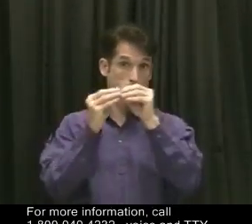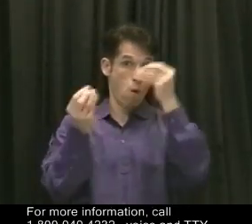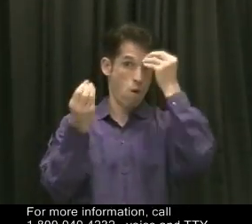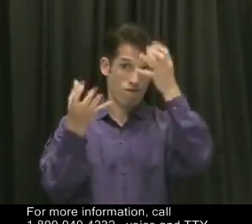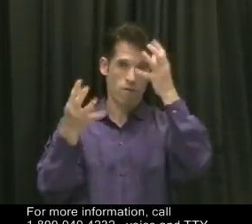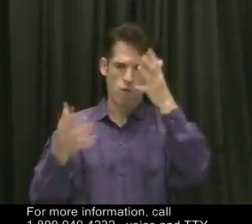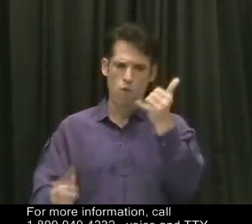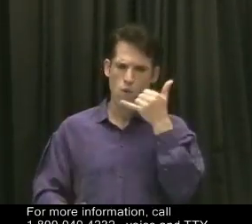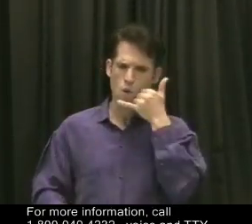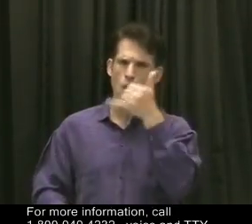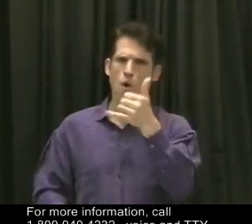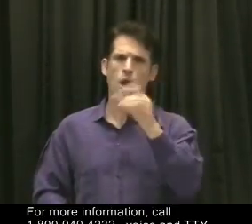For more information, call